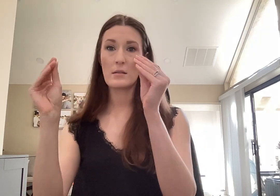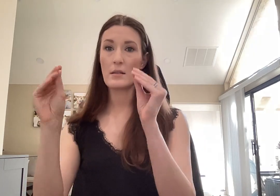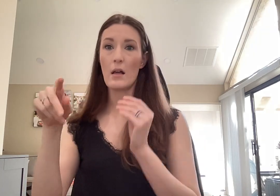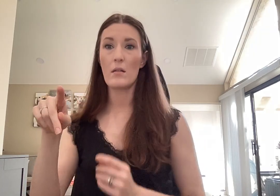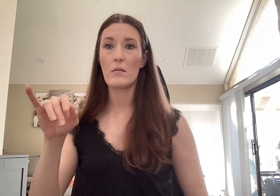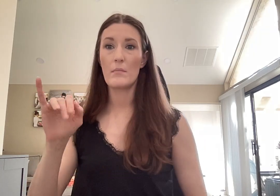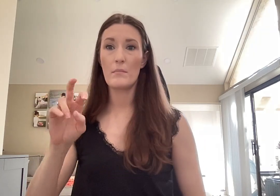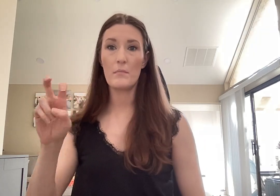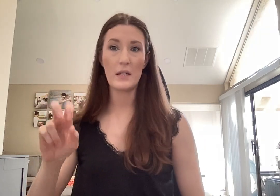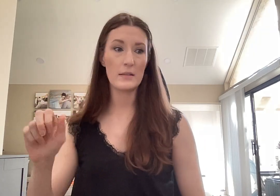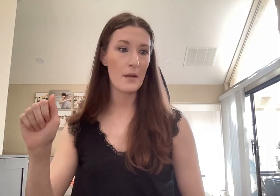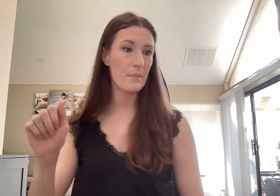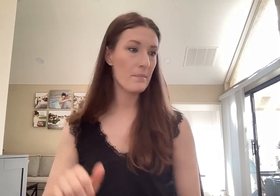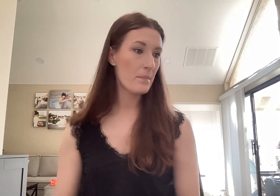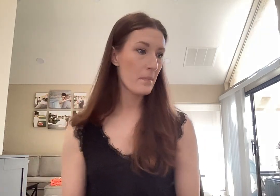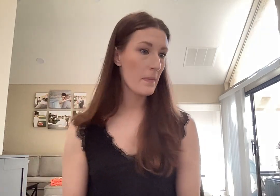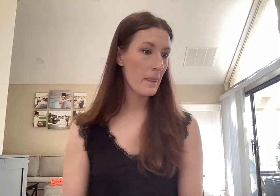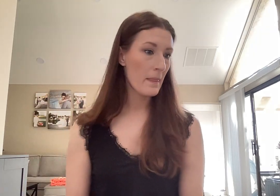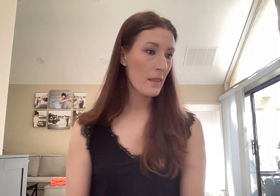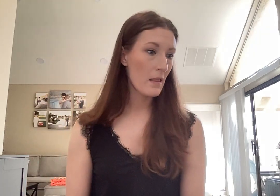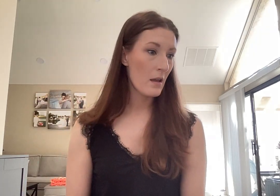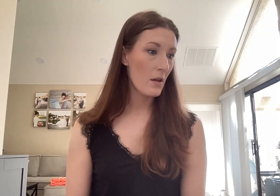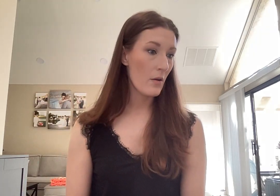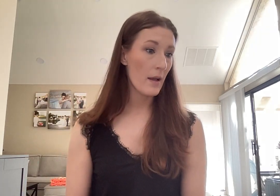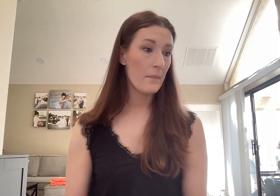sell pizza. Okay.